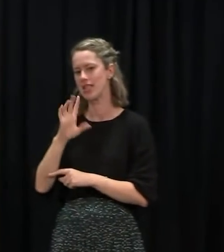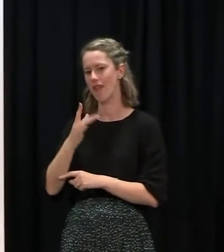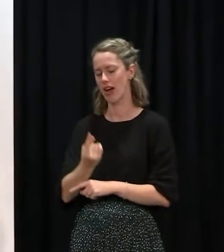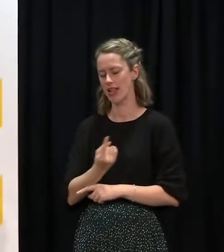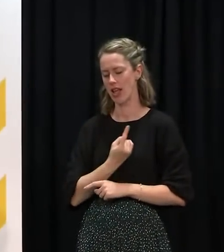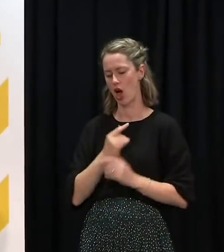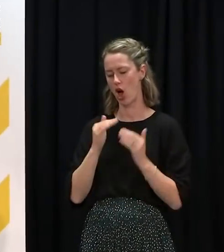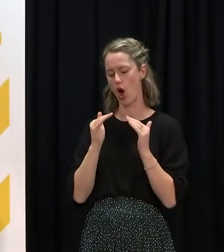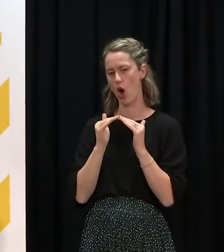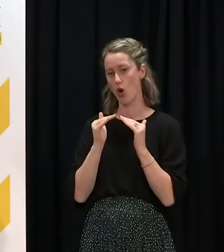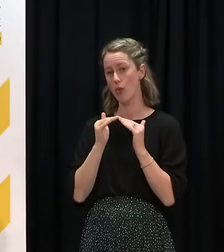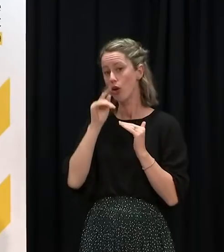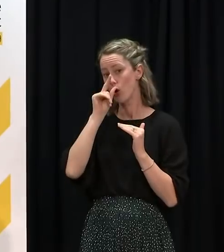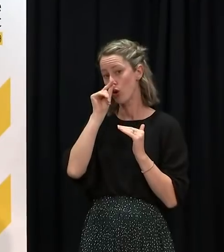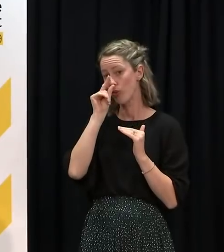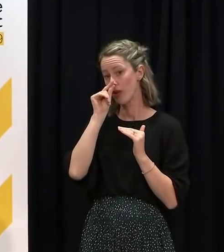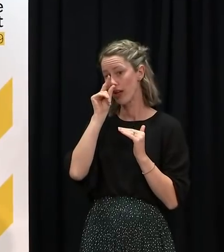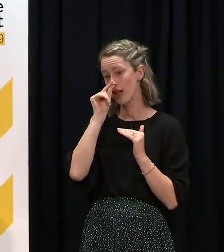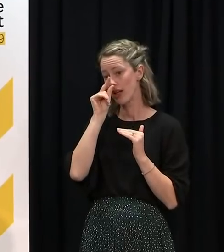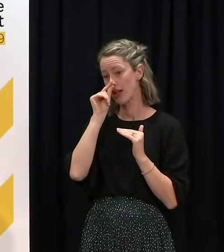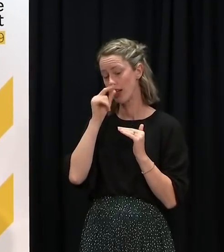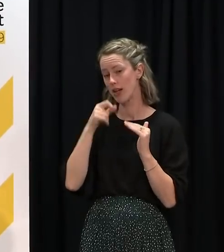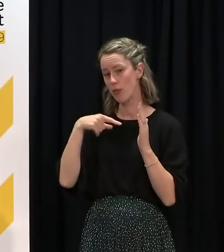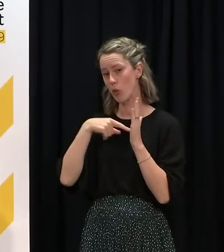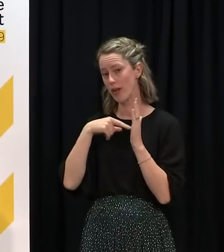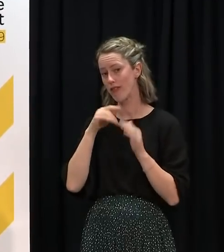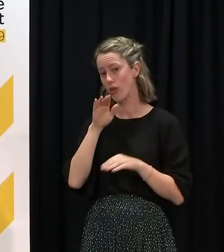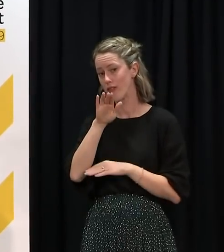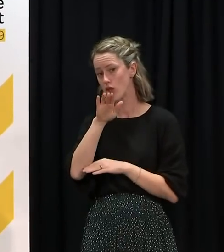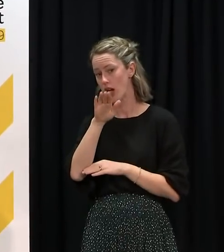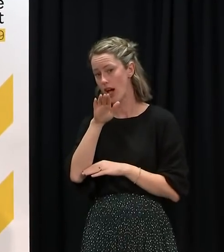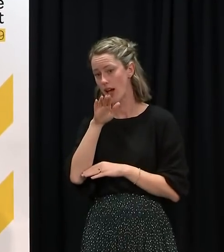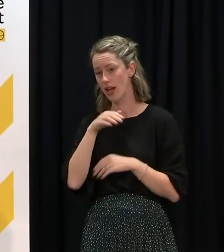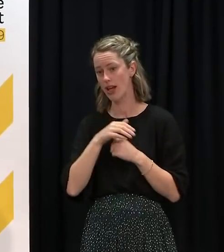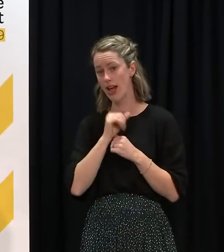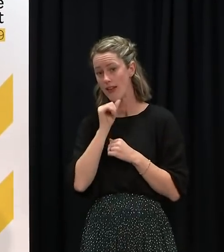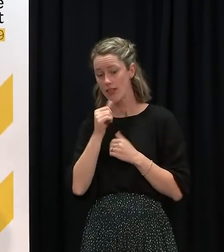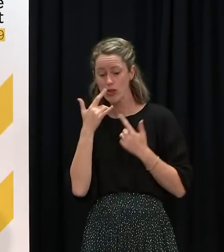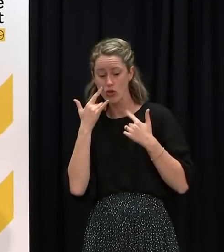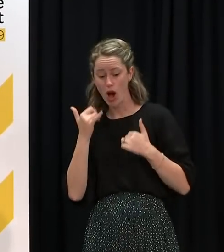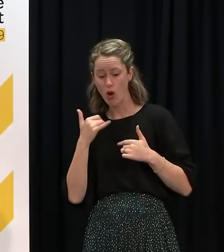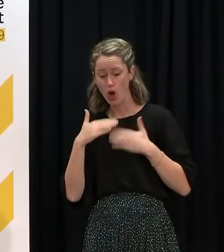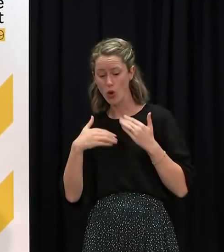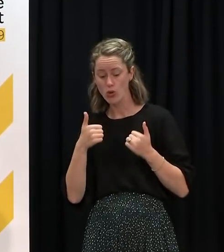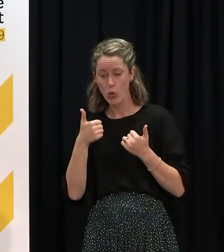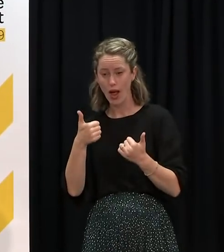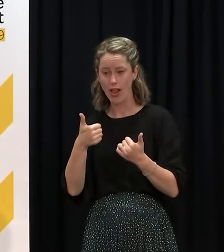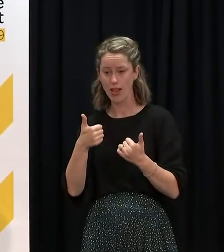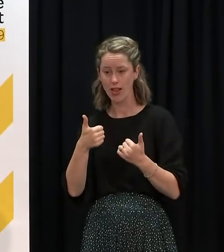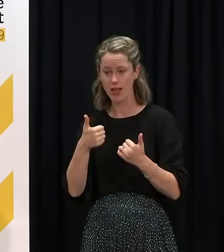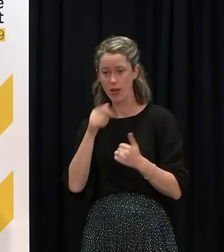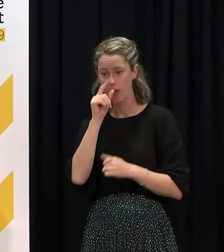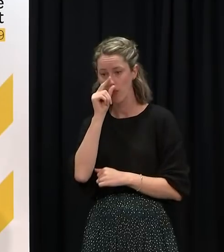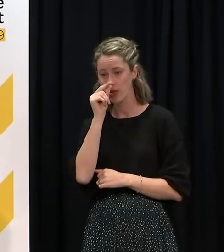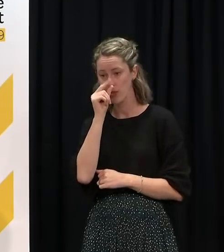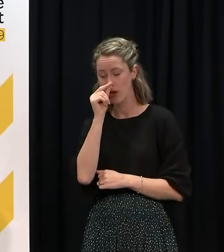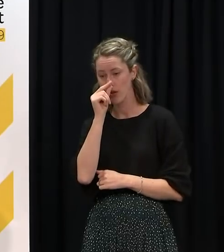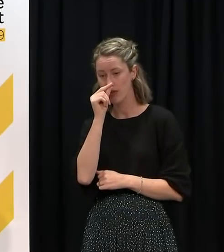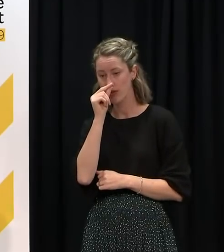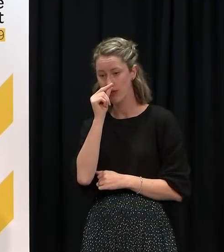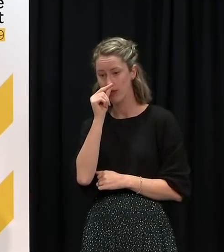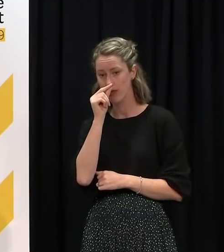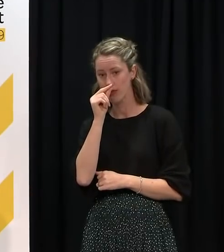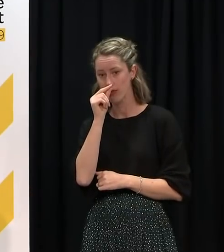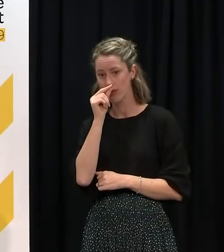at home could certainly play a bigger role in New Zealand's future. If this trial goes well, would it be possible that